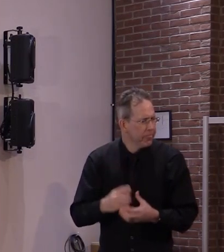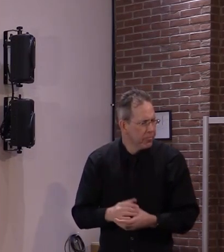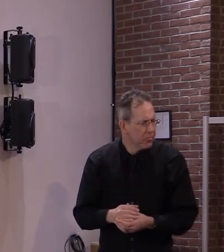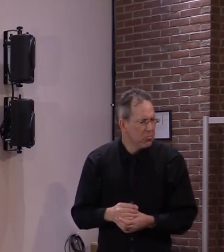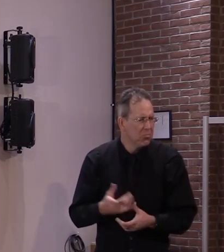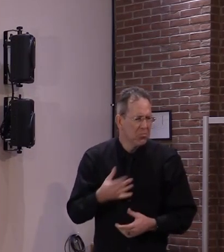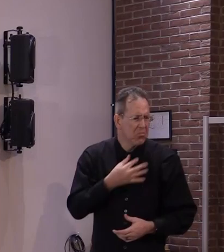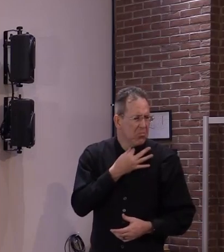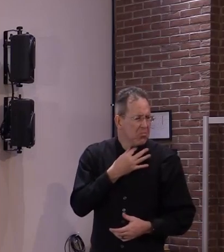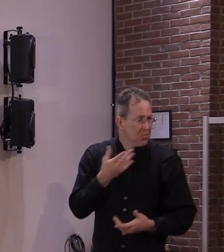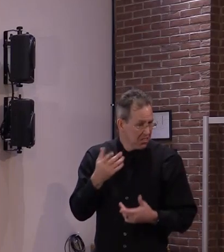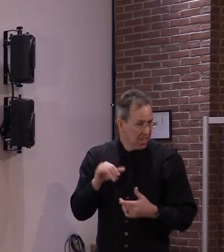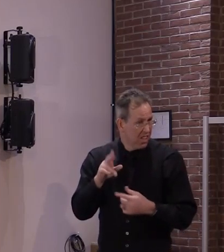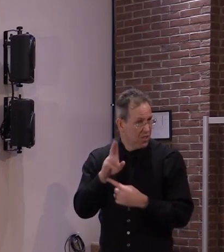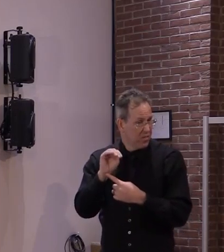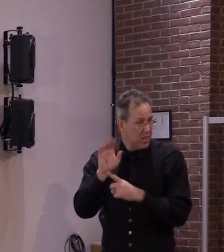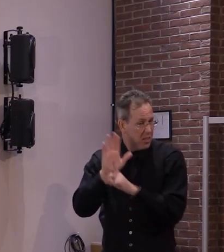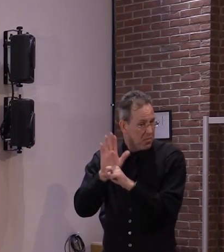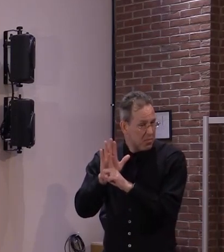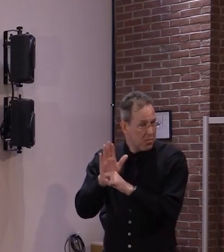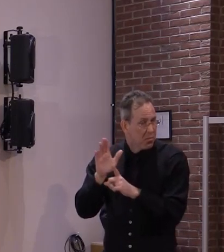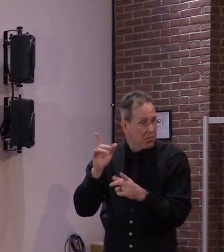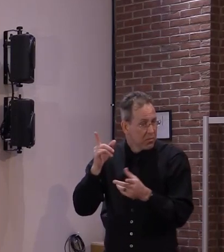in Burlington?